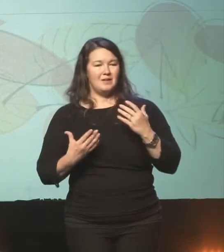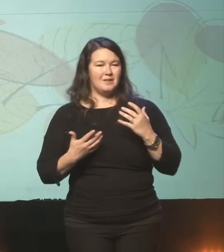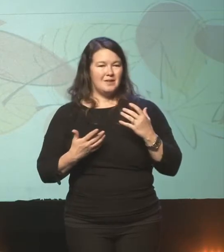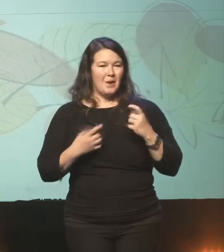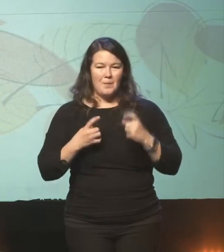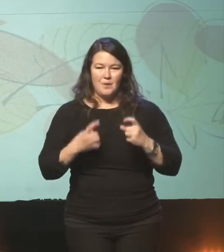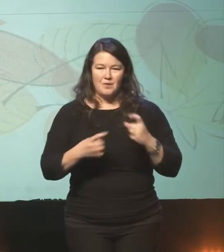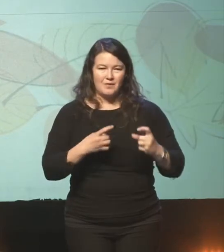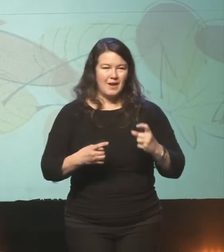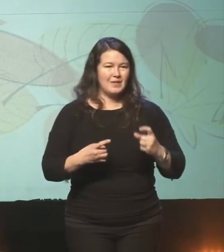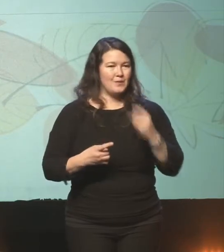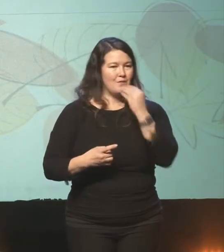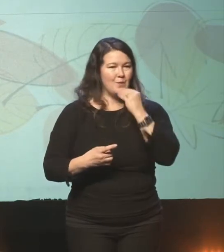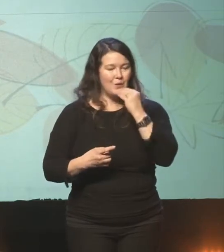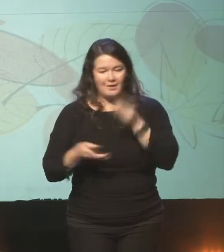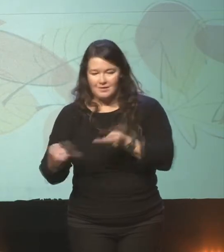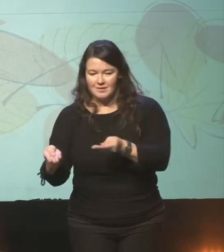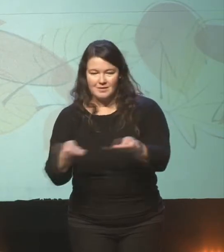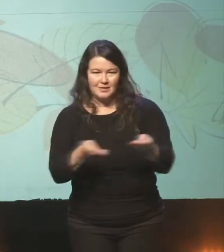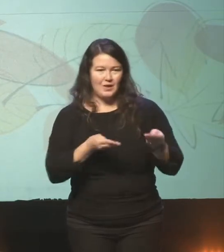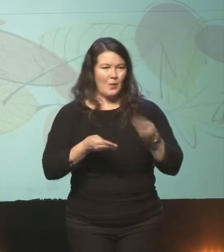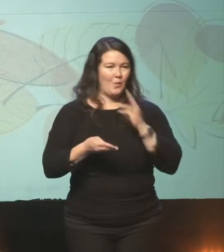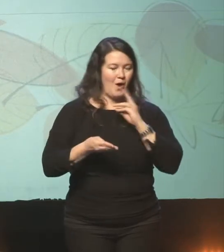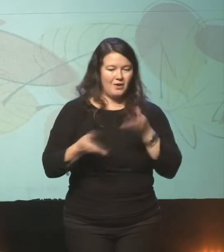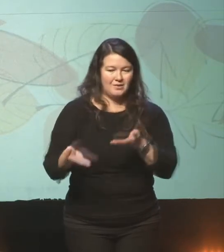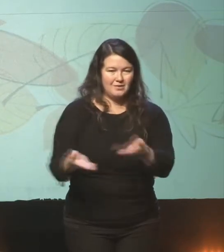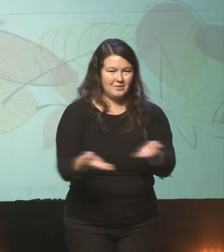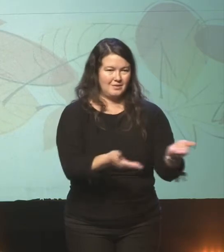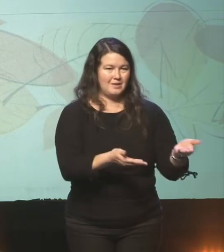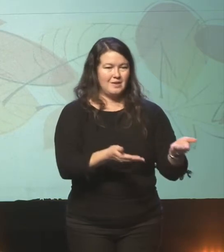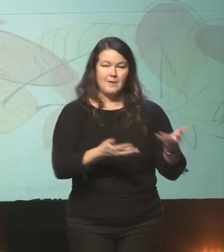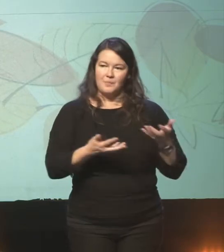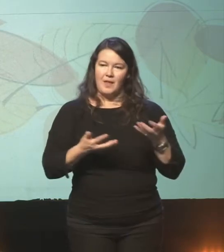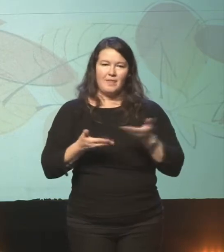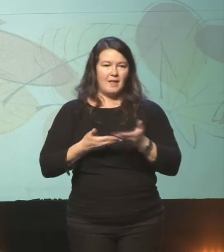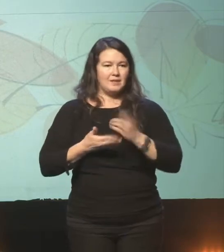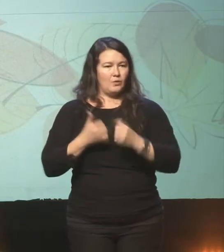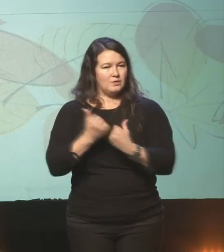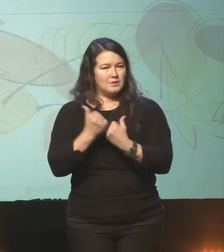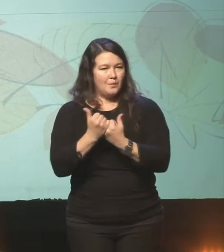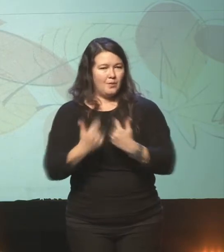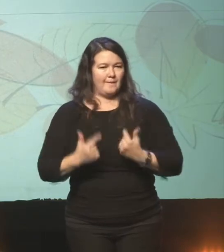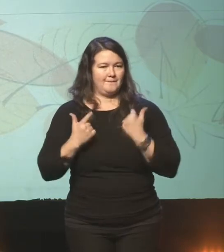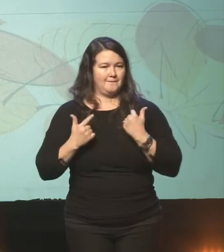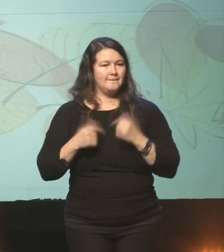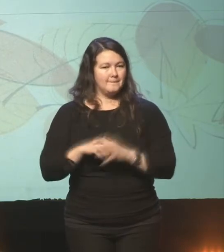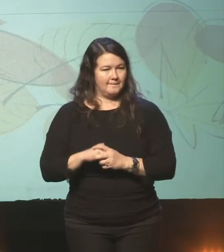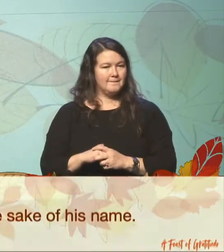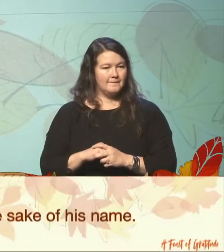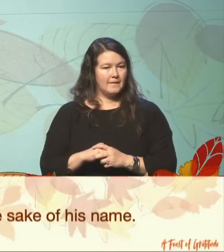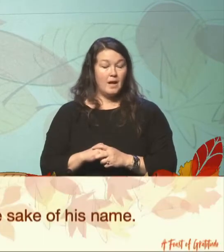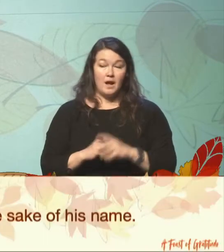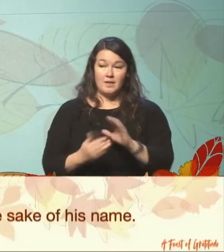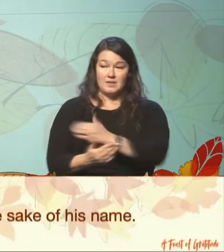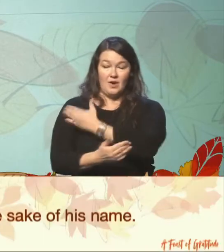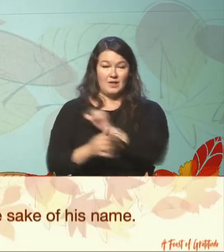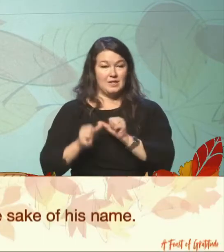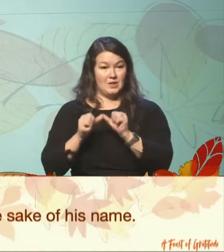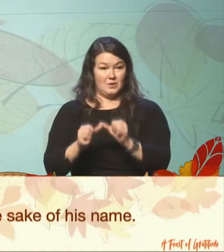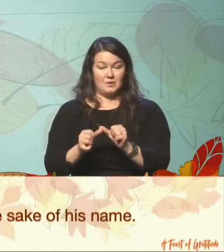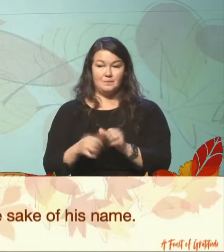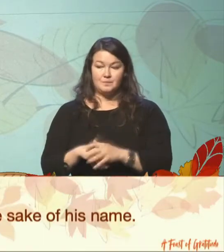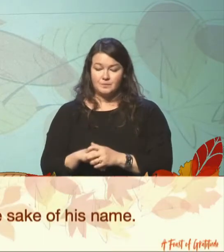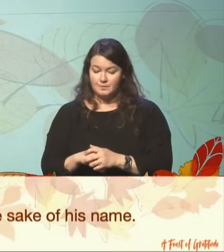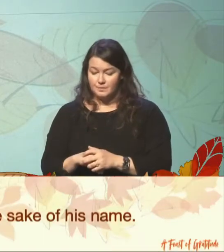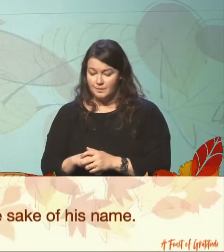who provides water, those things that we need to keep and sustain life. Then the psalm goes on and says, he guides me